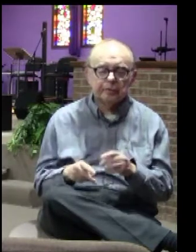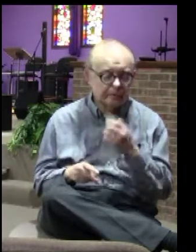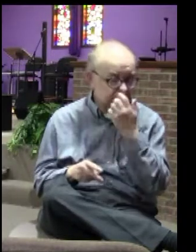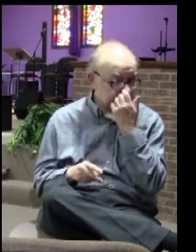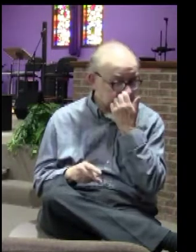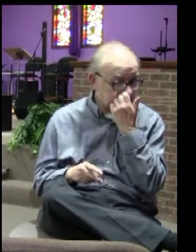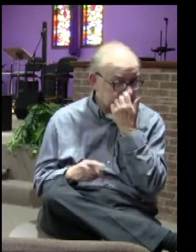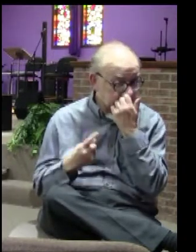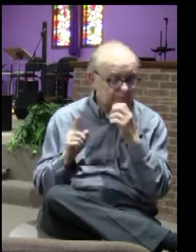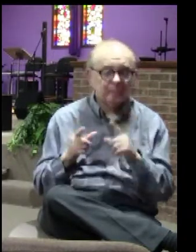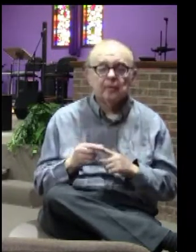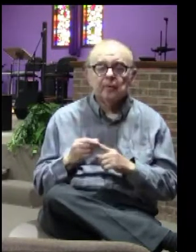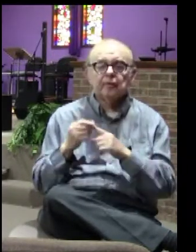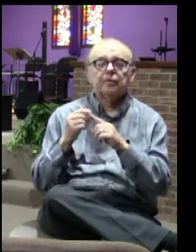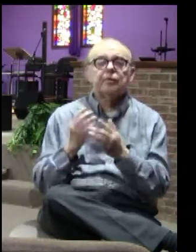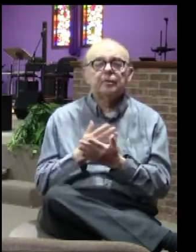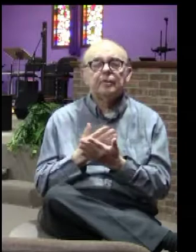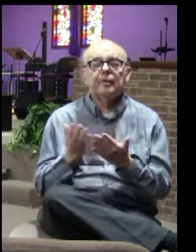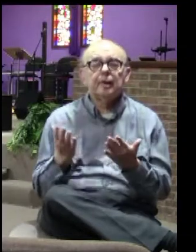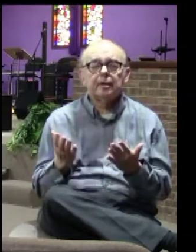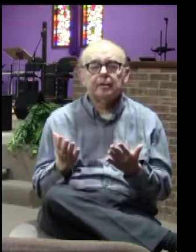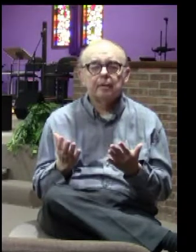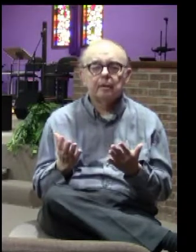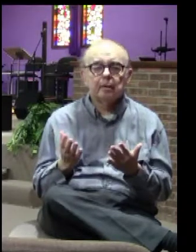of you for a certain thing